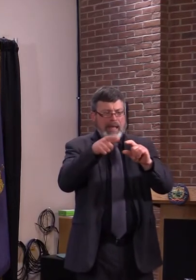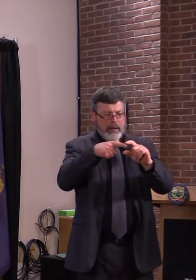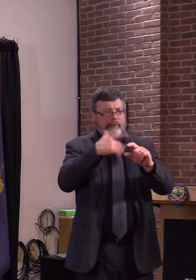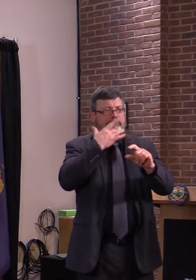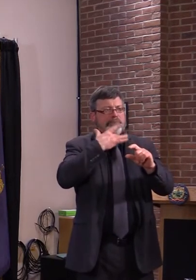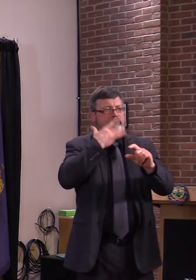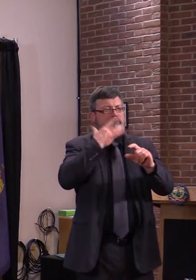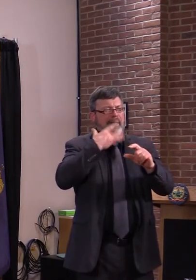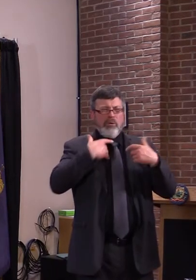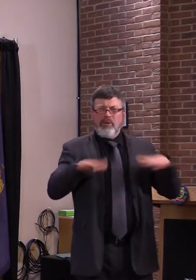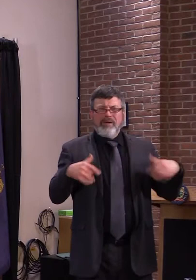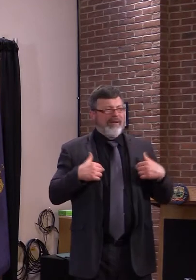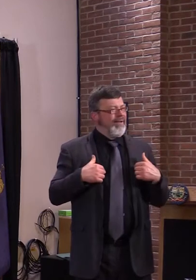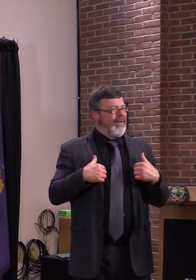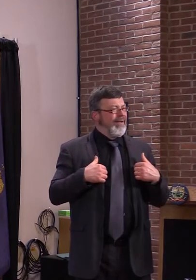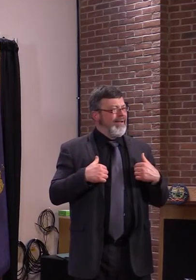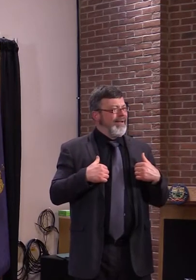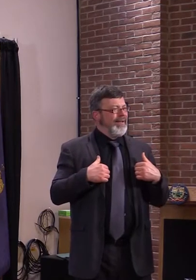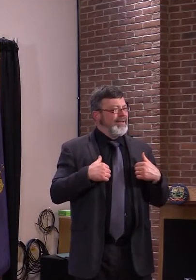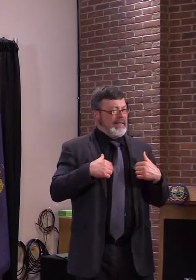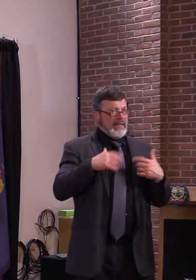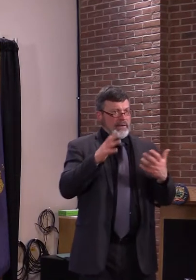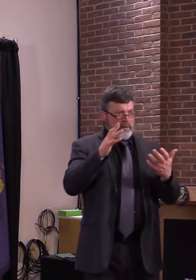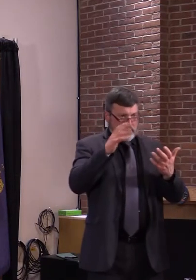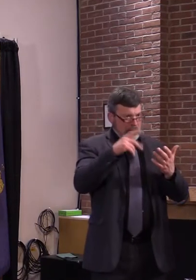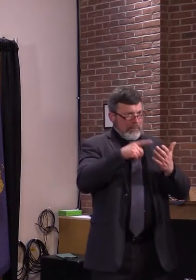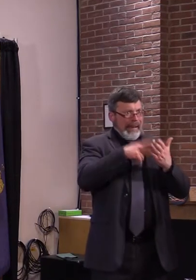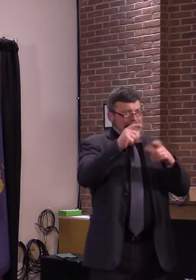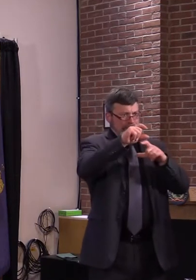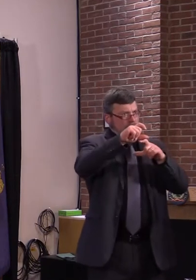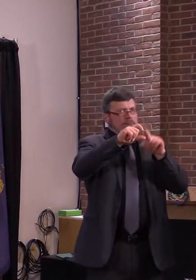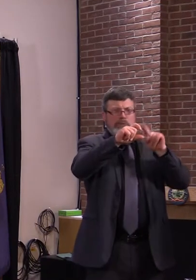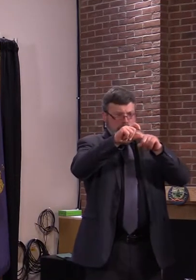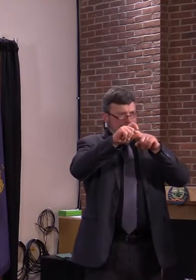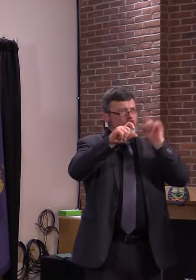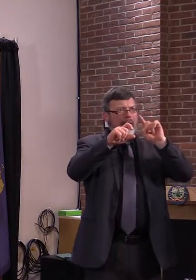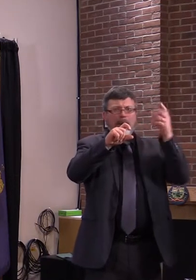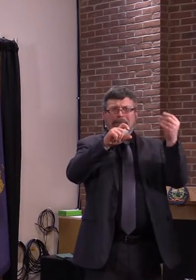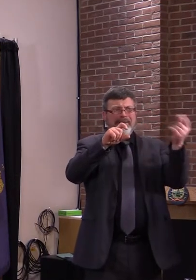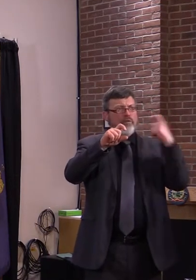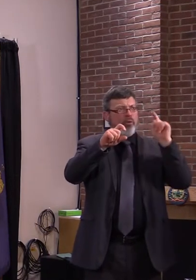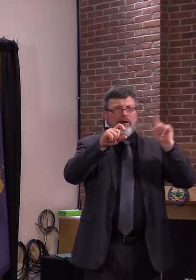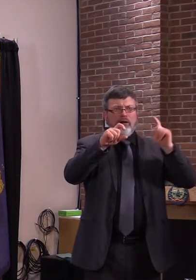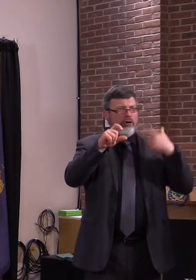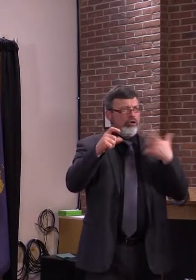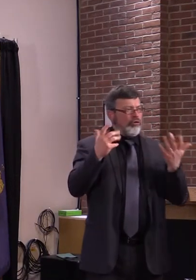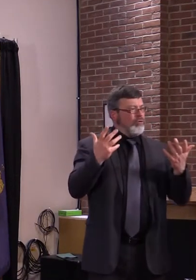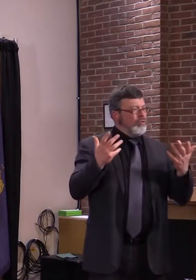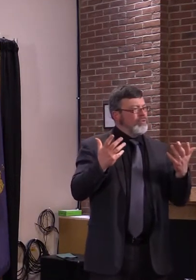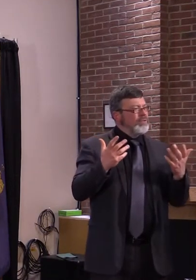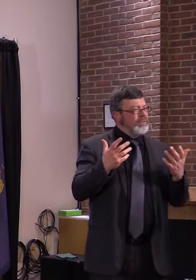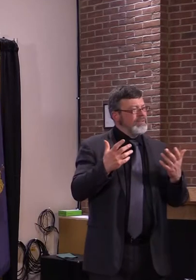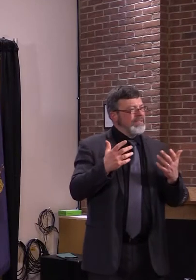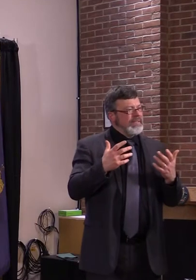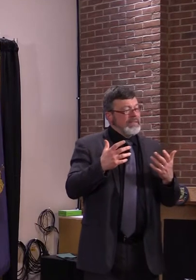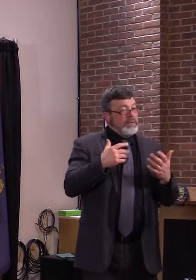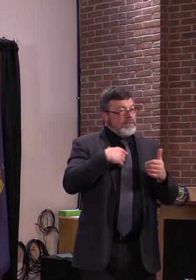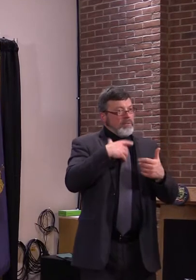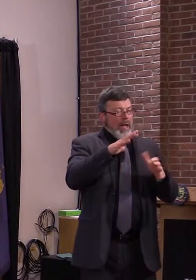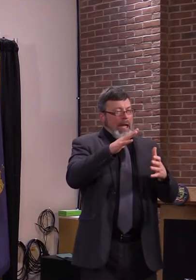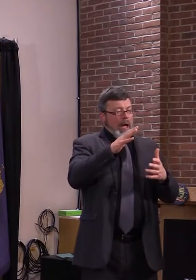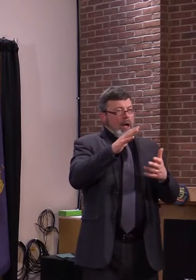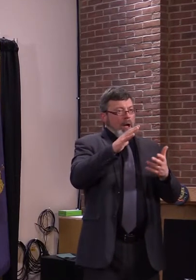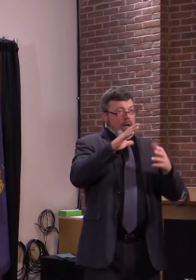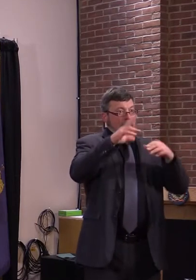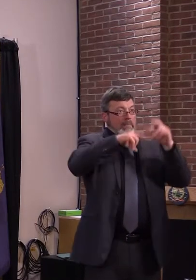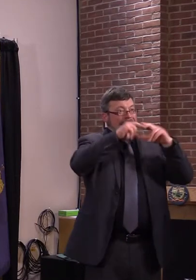not an endless pot of money. So are we going to have less housing? Are we going to have less broadband?